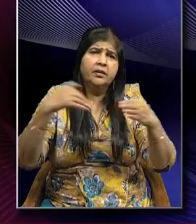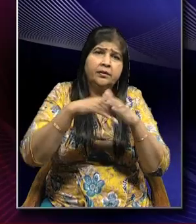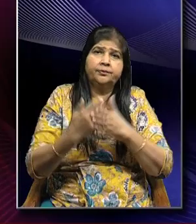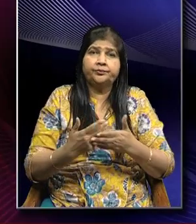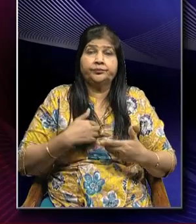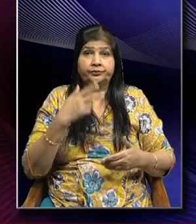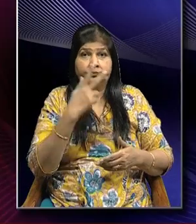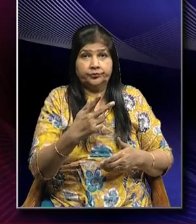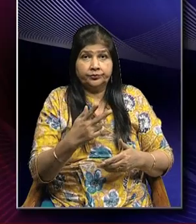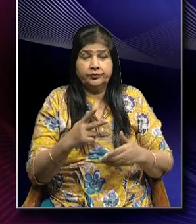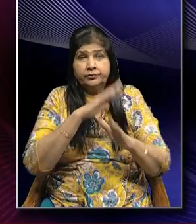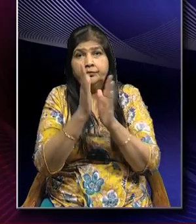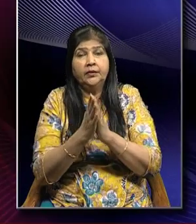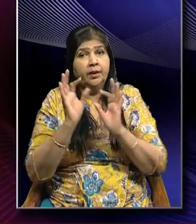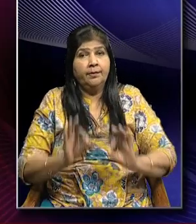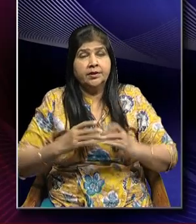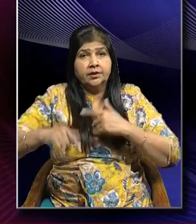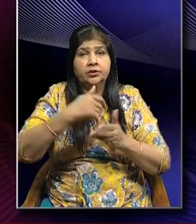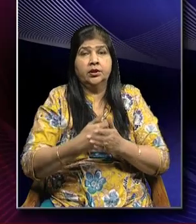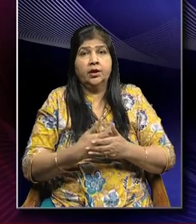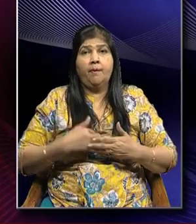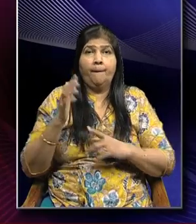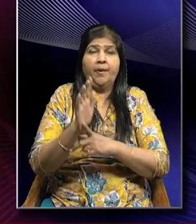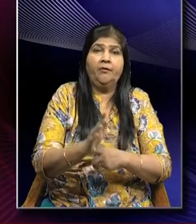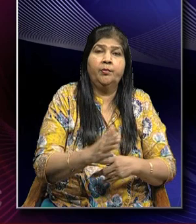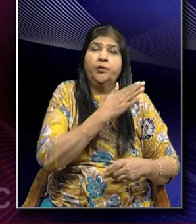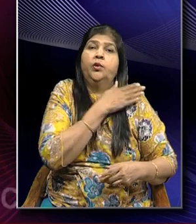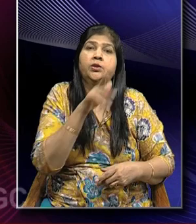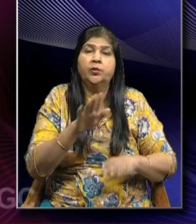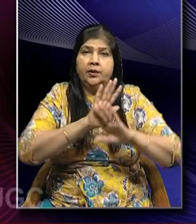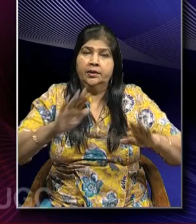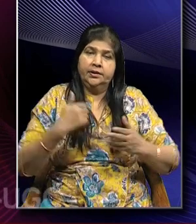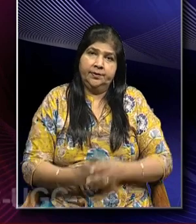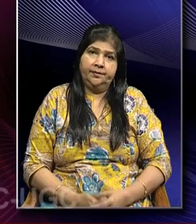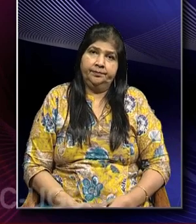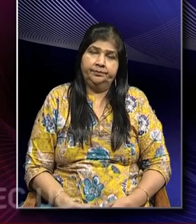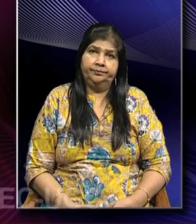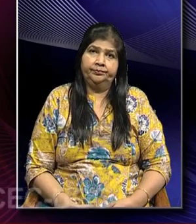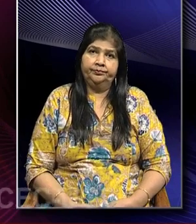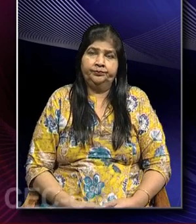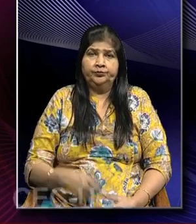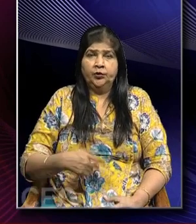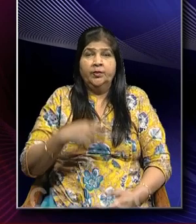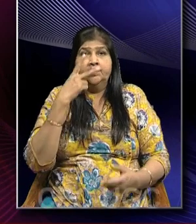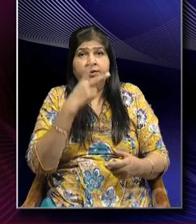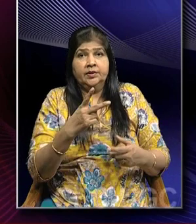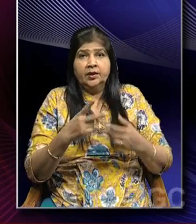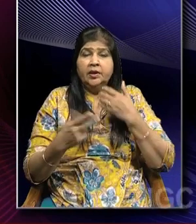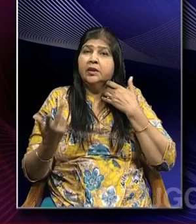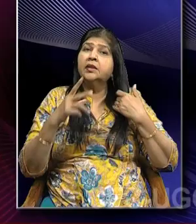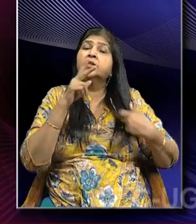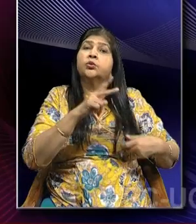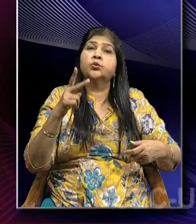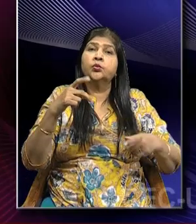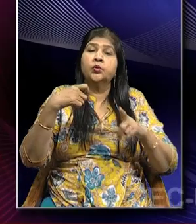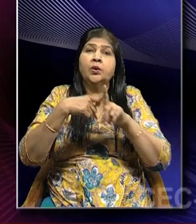have to ensure your behavior to be responsible and transparent. Now you must be witnessing that these 2